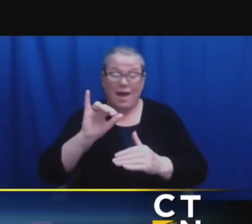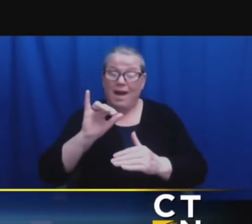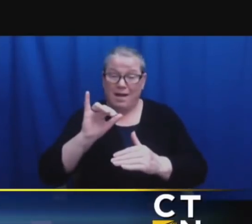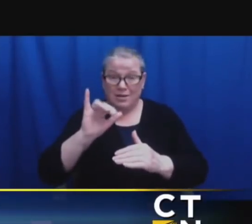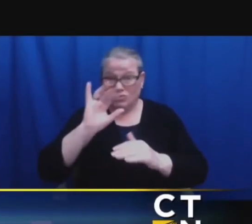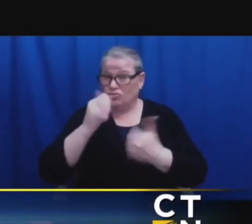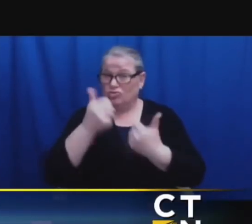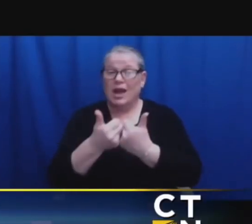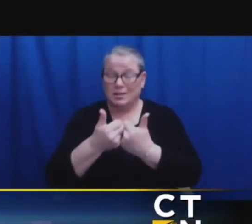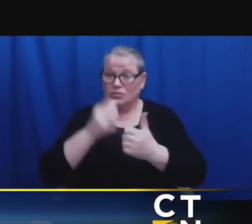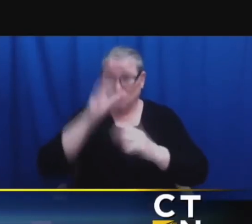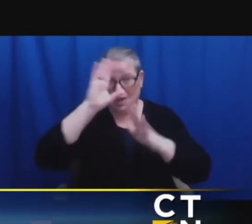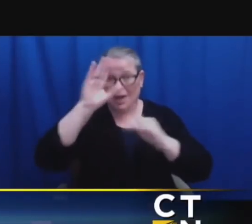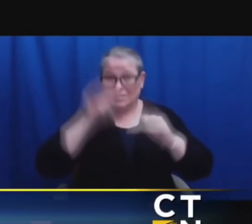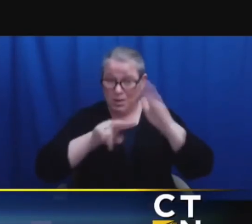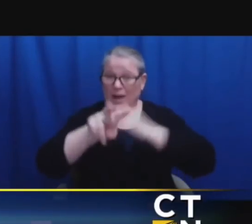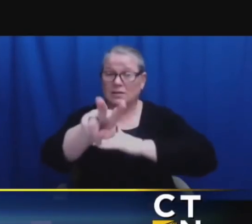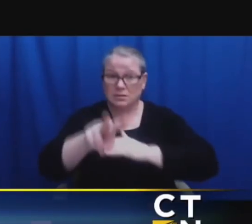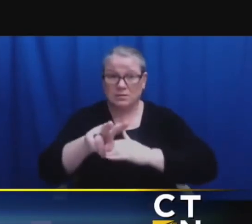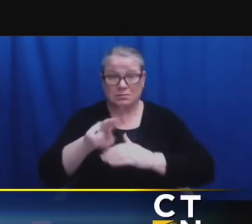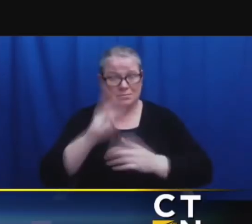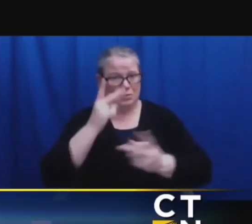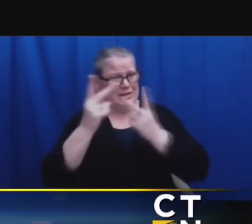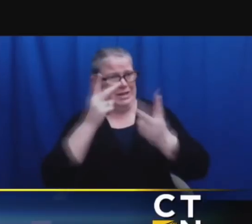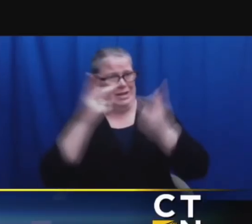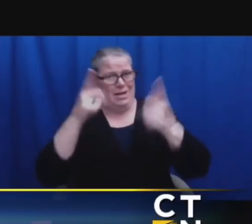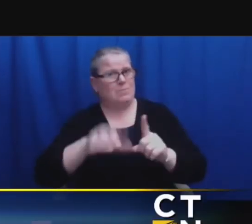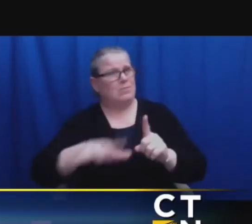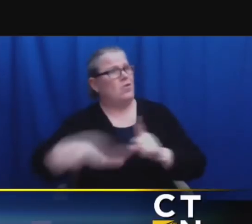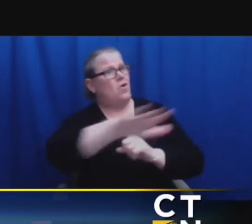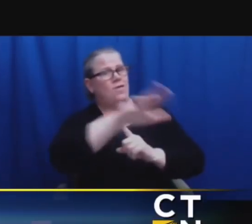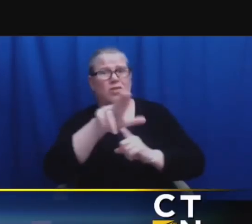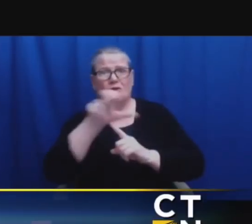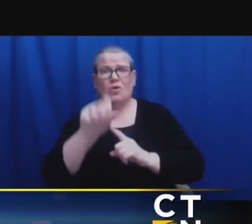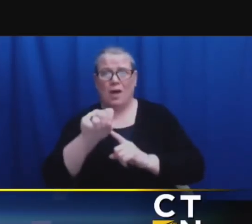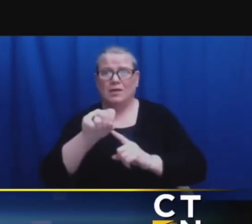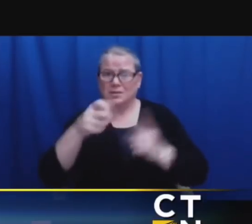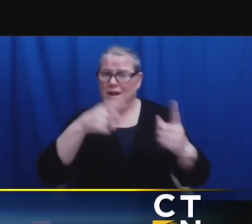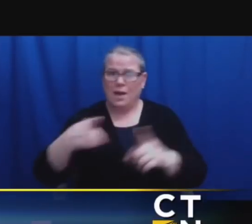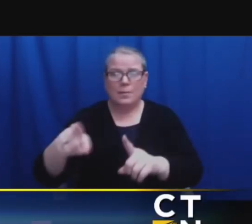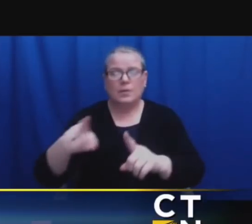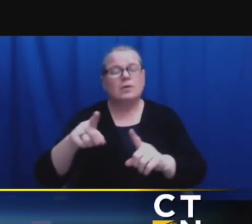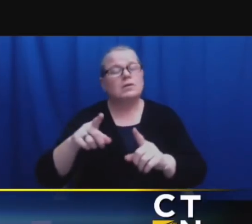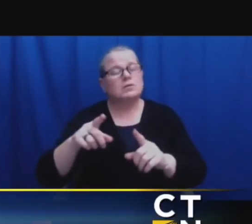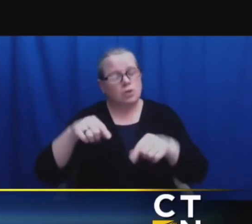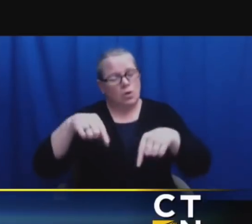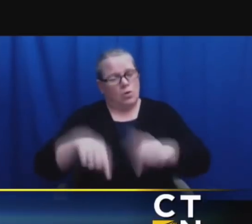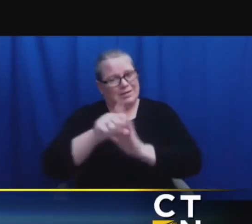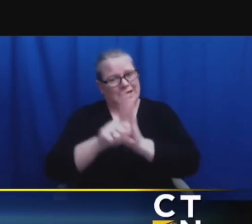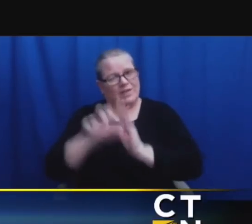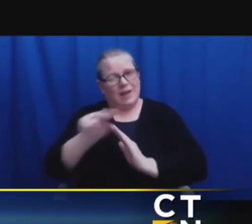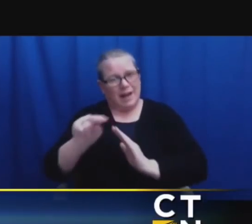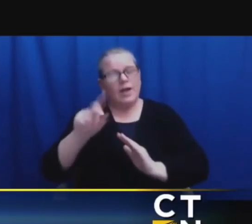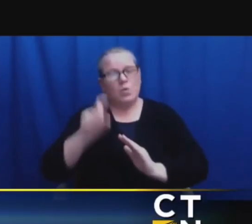around the country, and that we have to be very deliberate as a state to bring vaccine to communities that have